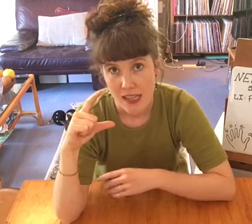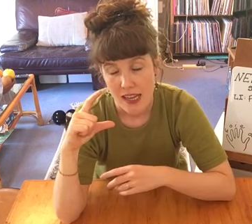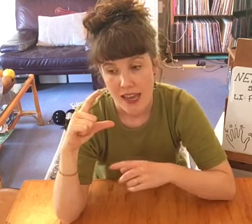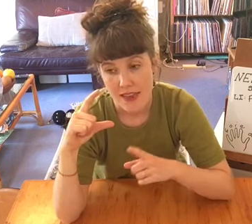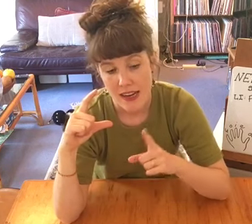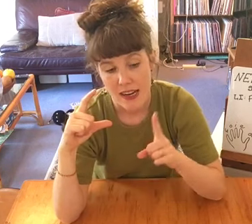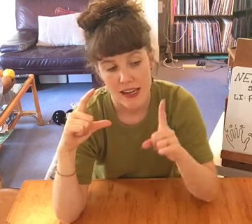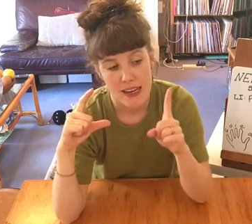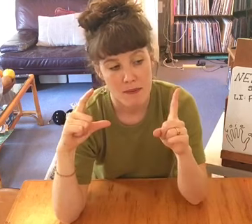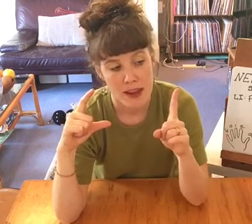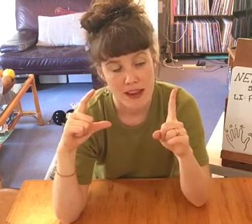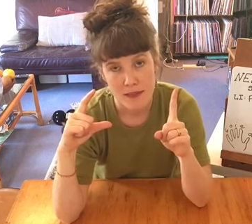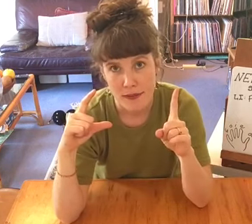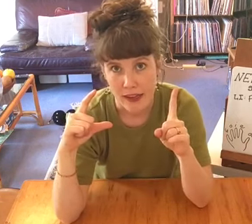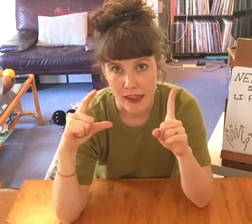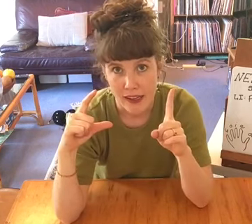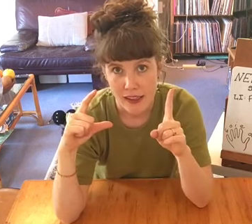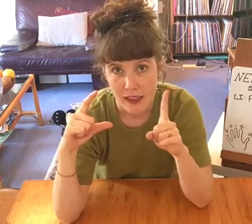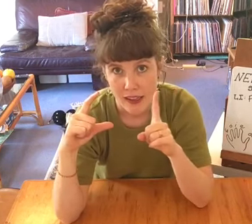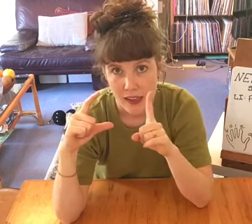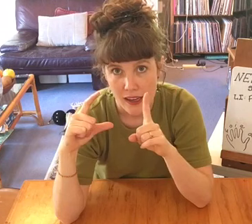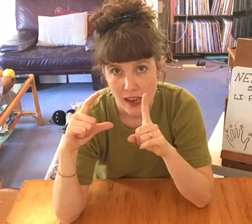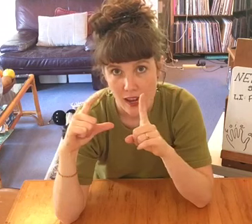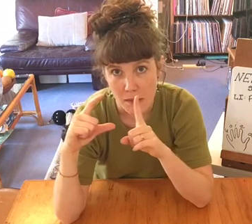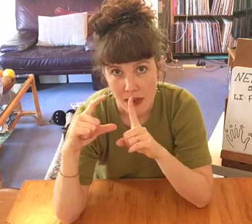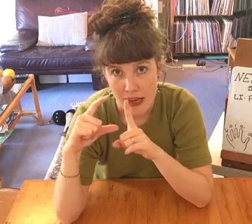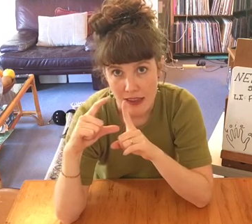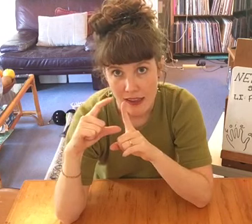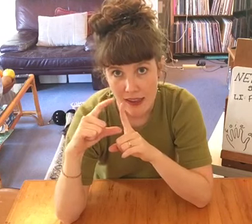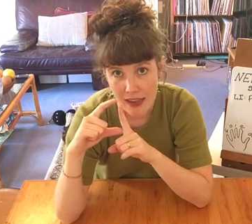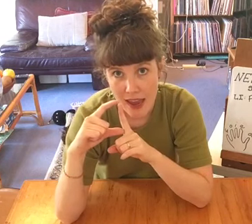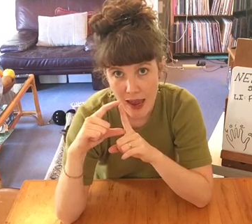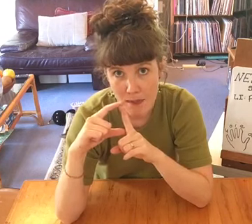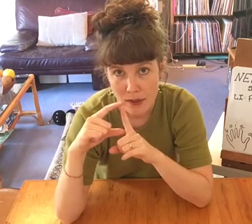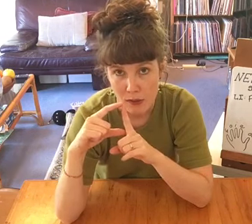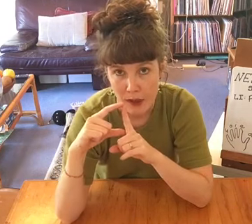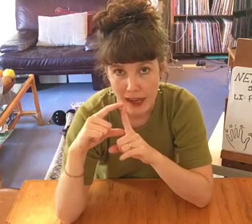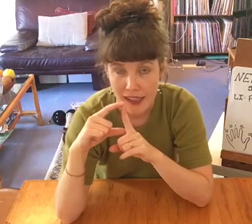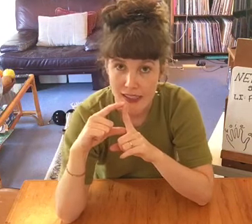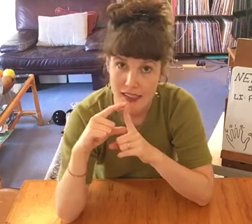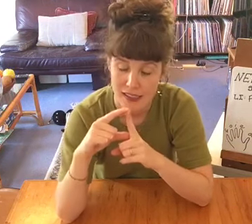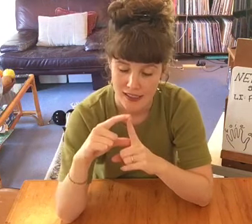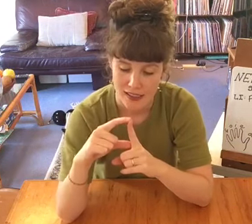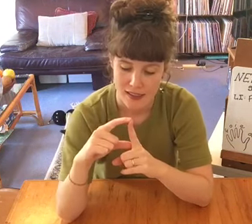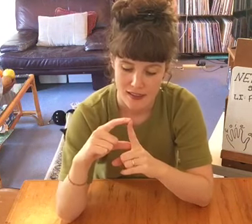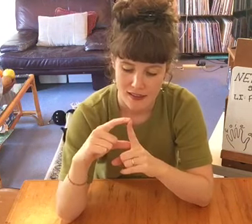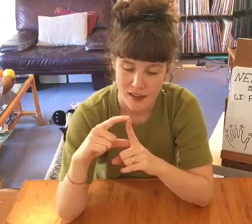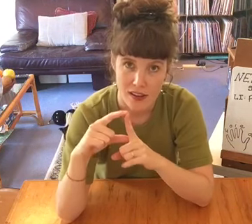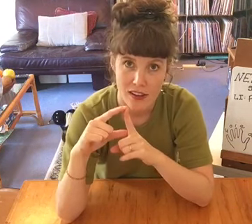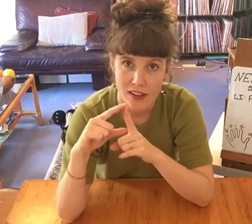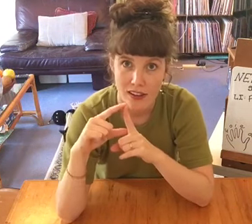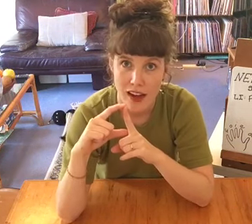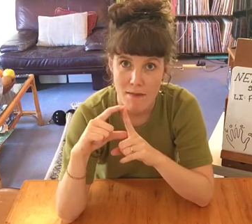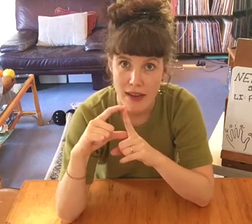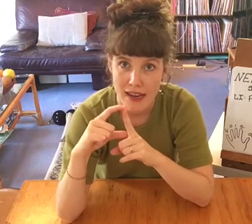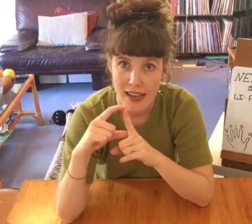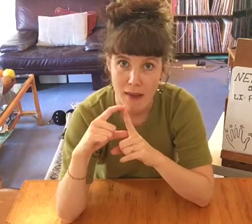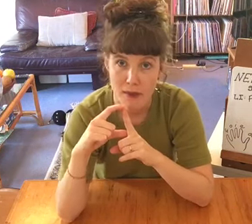and then I get my other finger and I make the capital part, look, I've made a capital